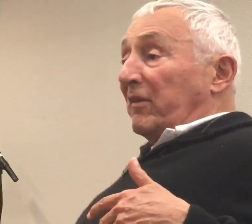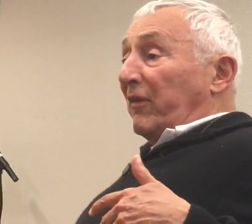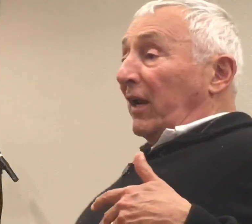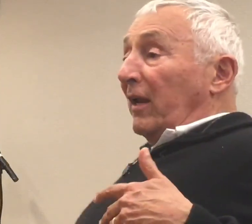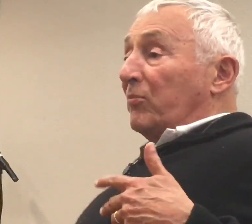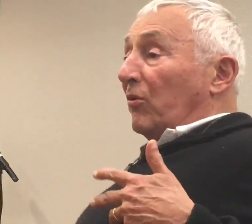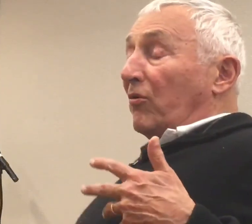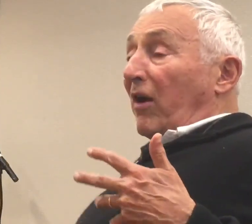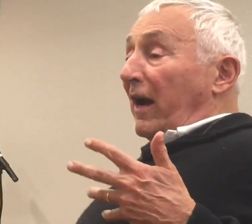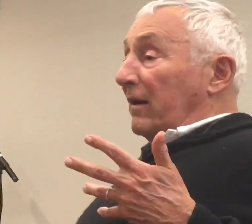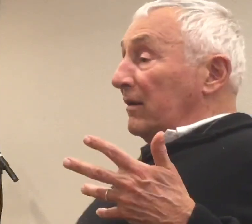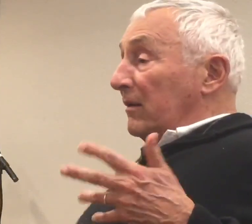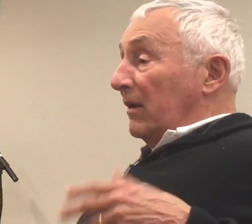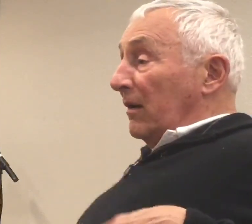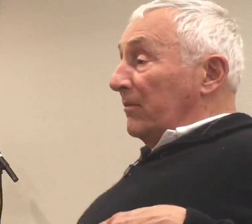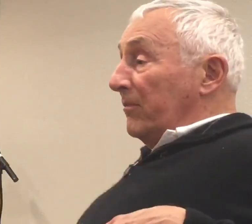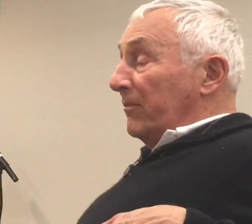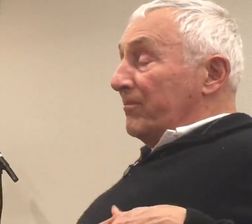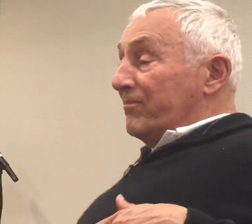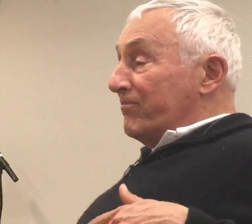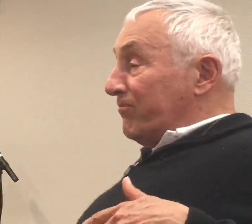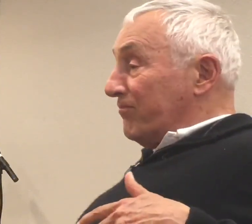I was given a very liberal grant